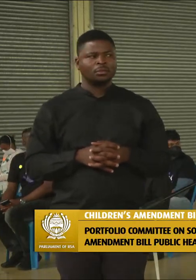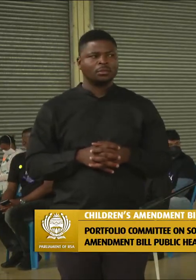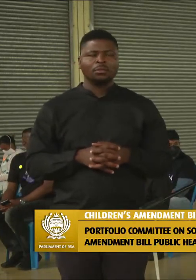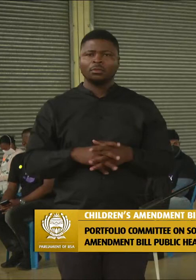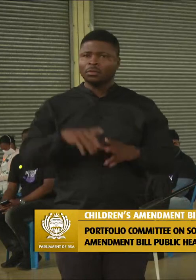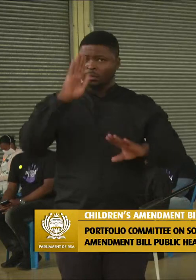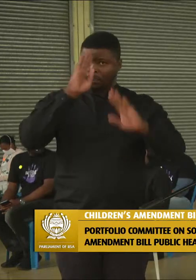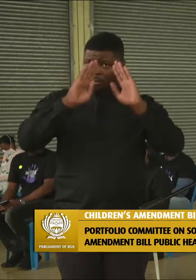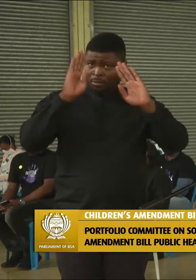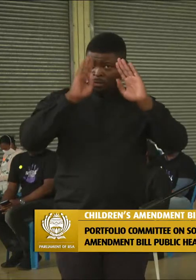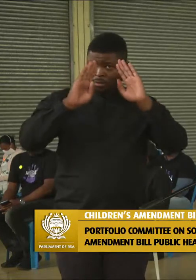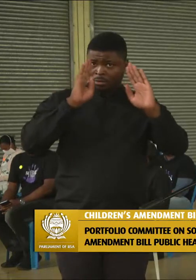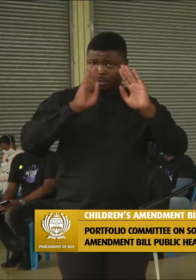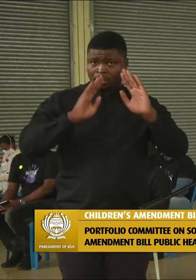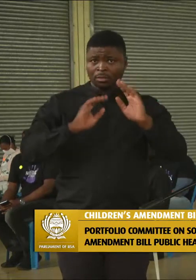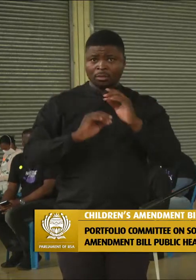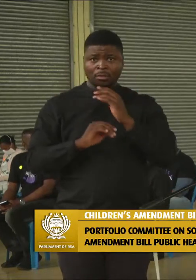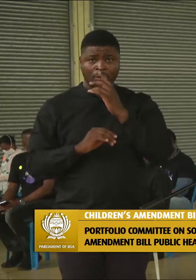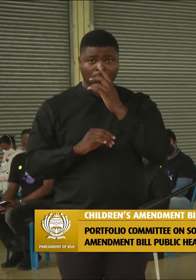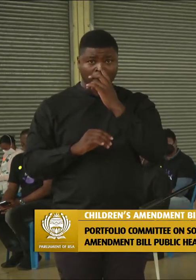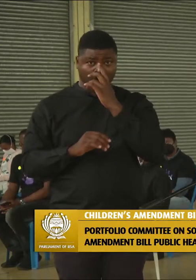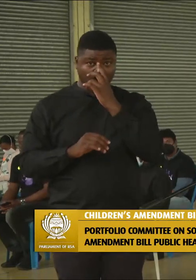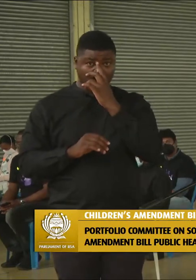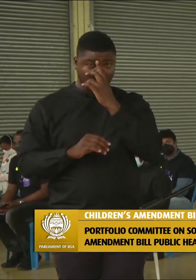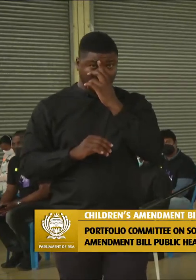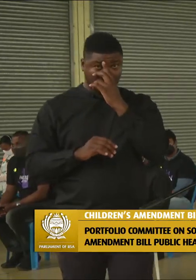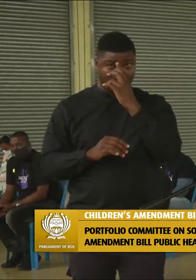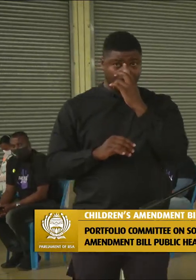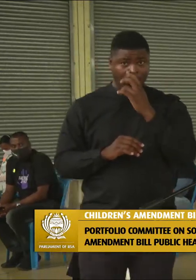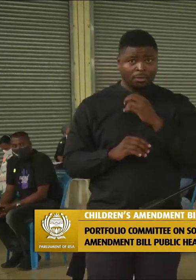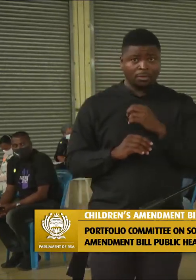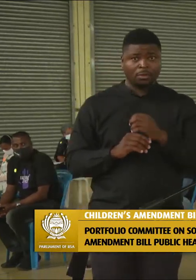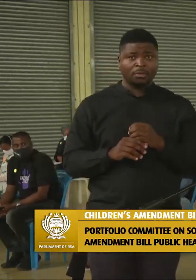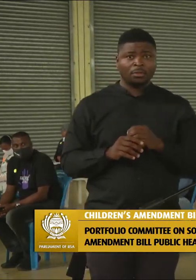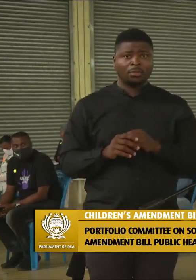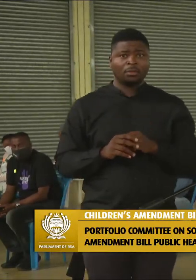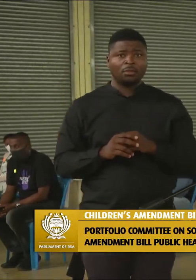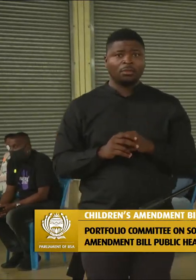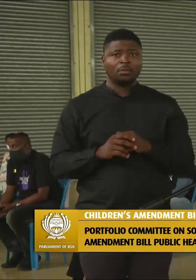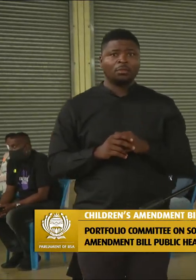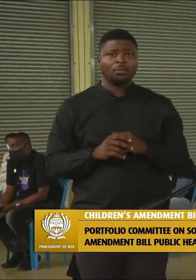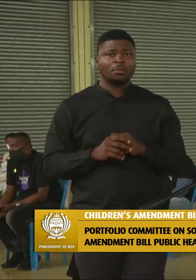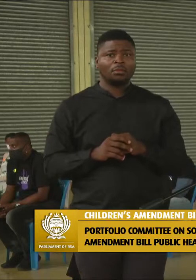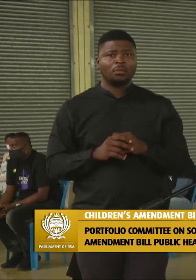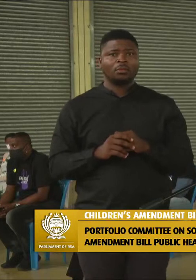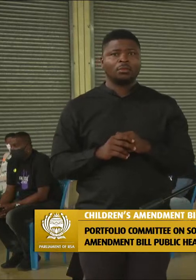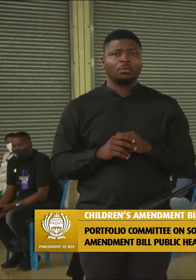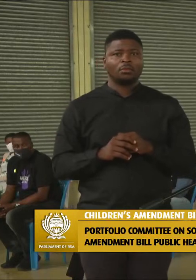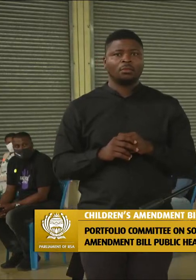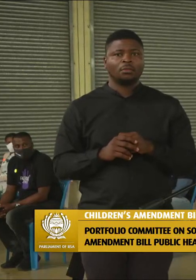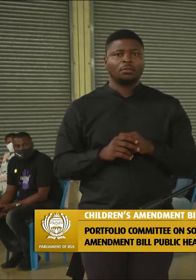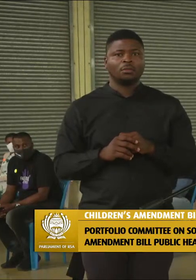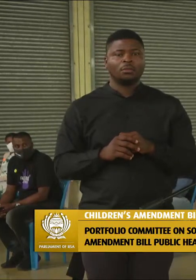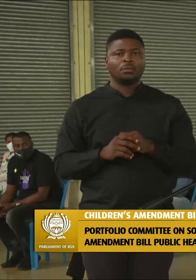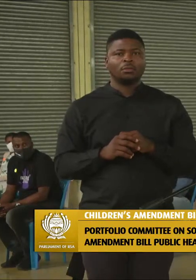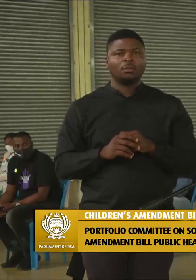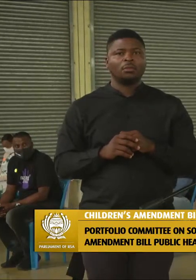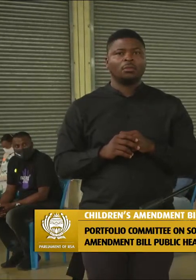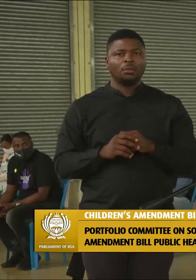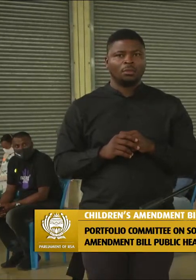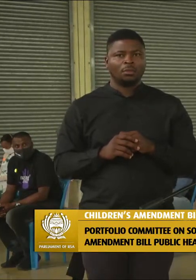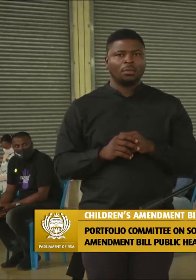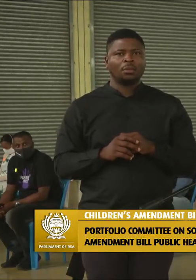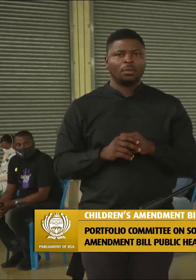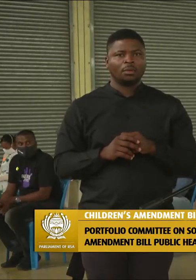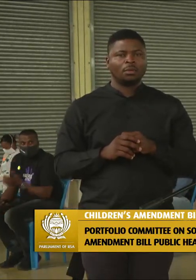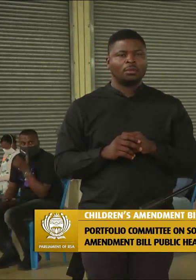Sanibona. Greetings. Igama lami nginguMbali wakwaButhelezi. My name is Mbali I Buthelezi. am a practitioner at Sondela kancane,